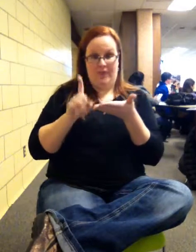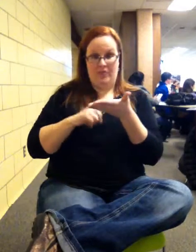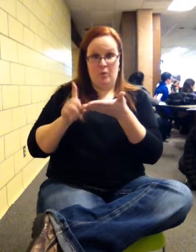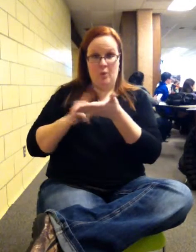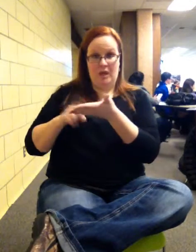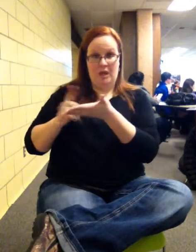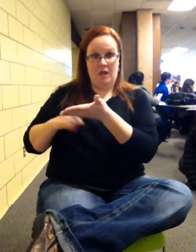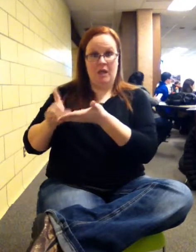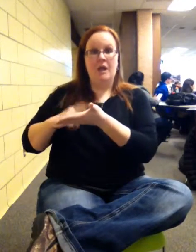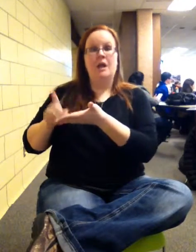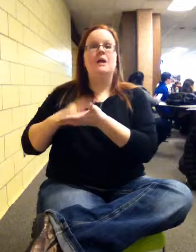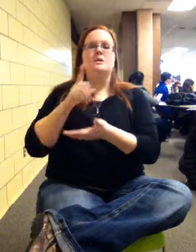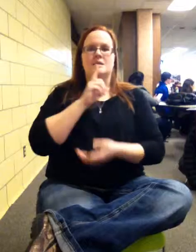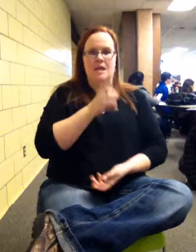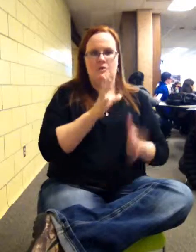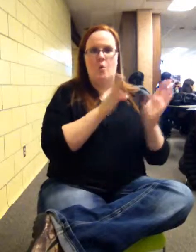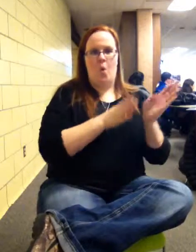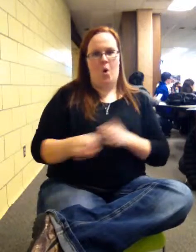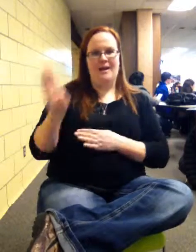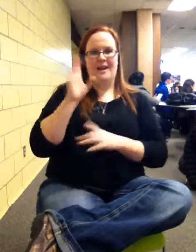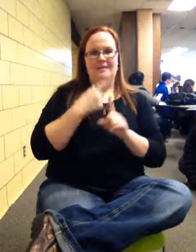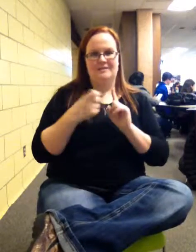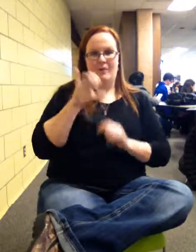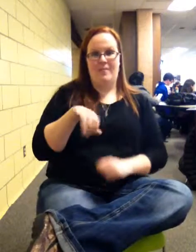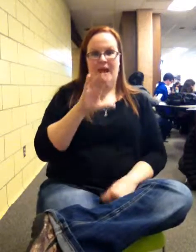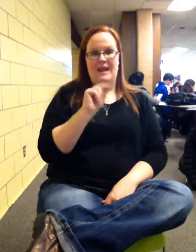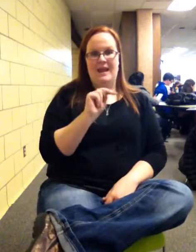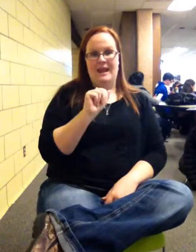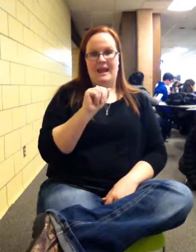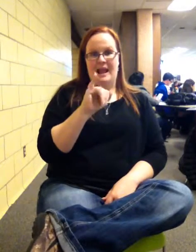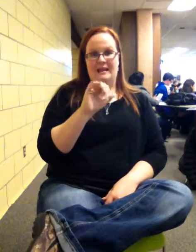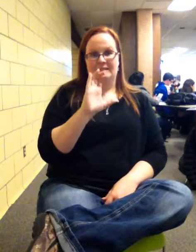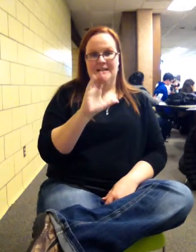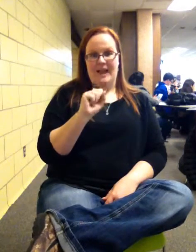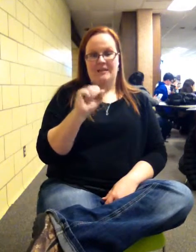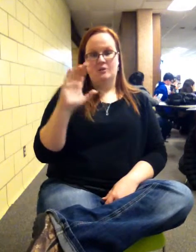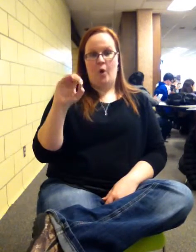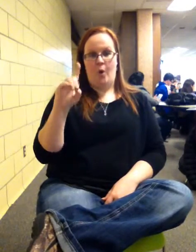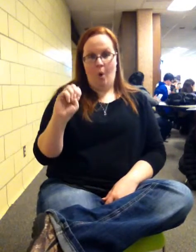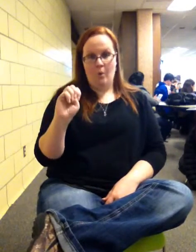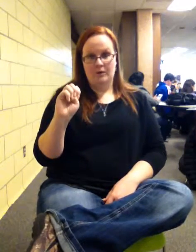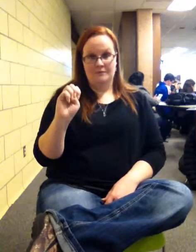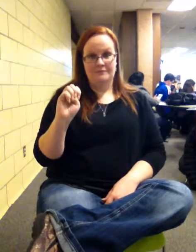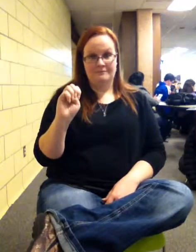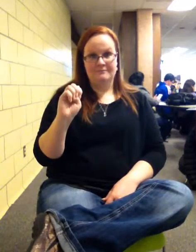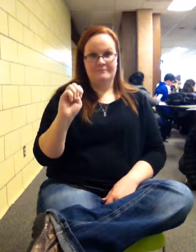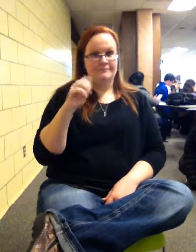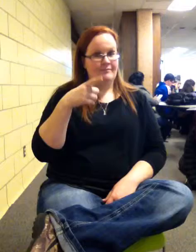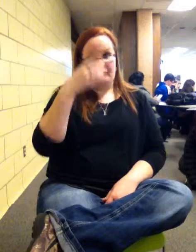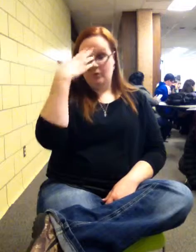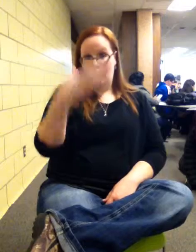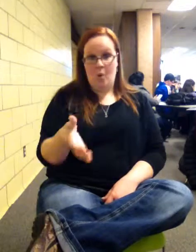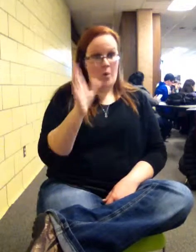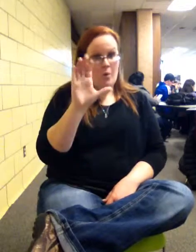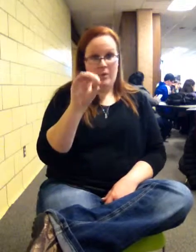all organized by NAICS code. So you're gonna have to go, it's numeric by what those codes are. So if you don't know your code, you're gonna be over there a really